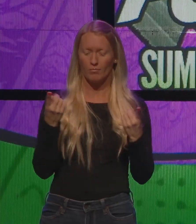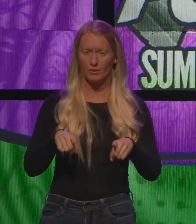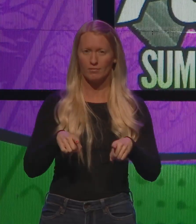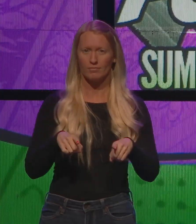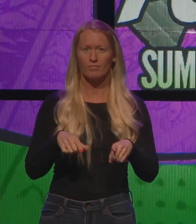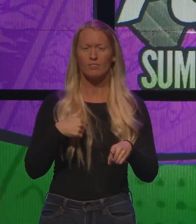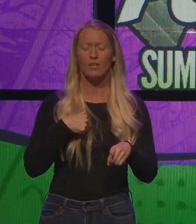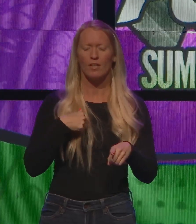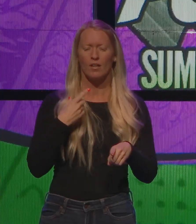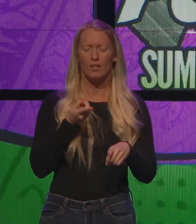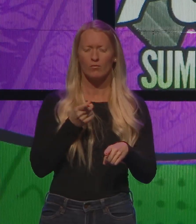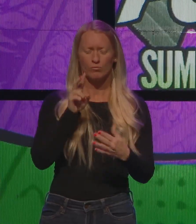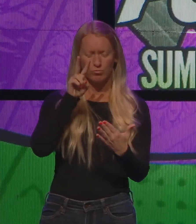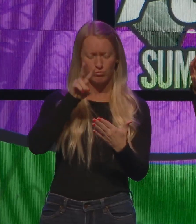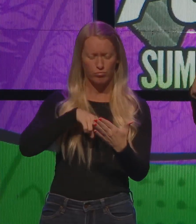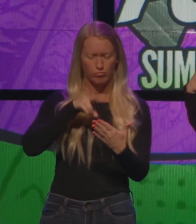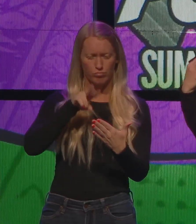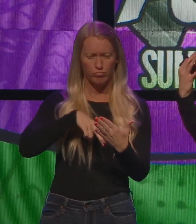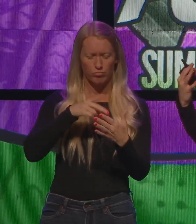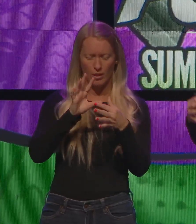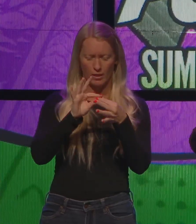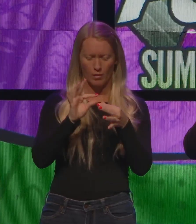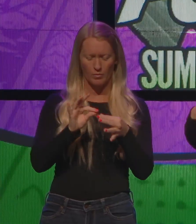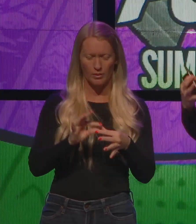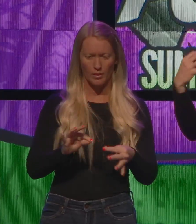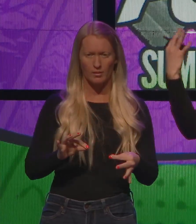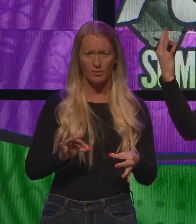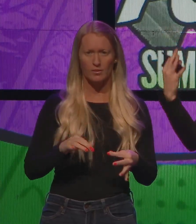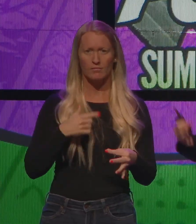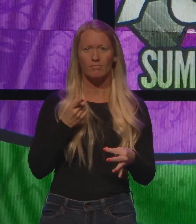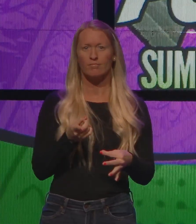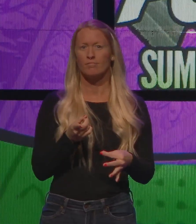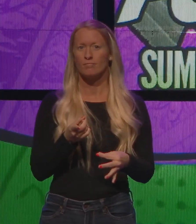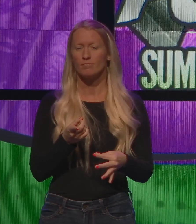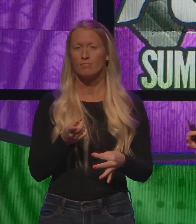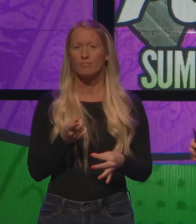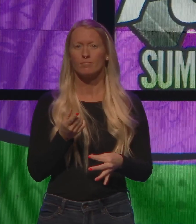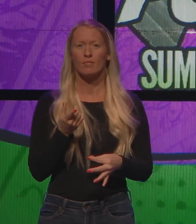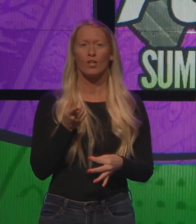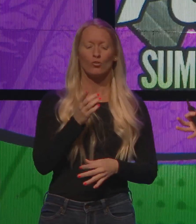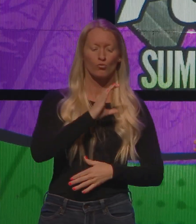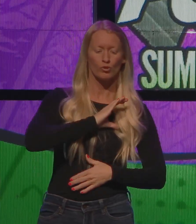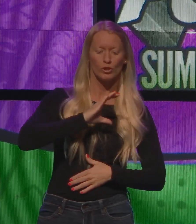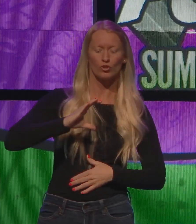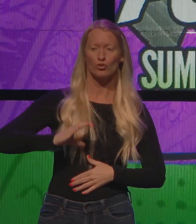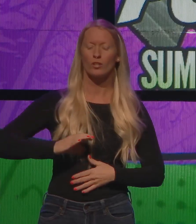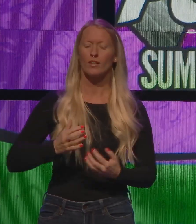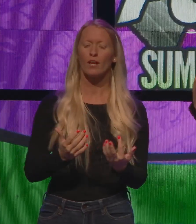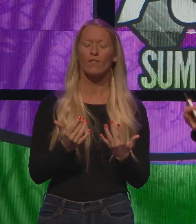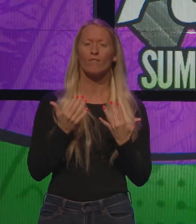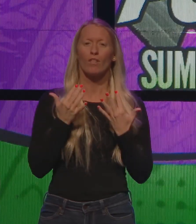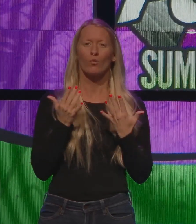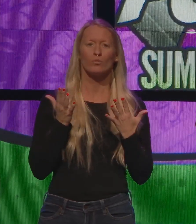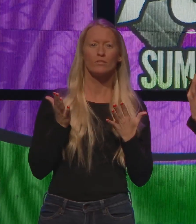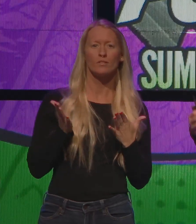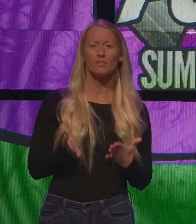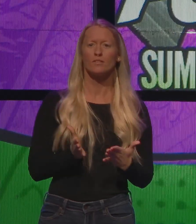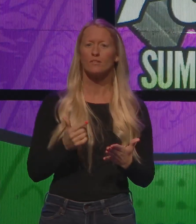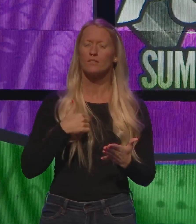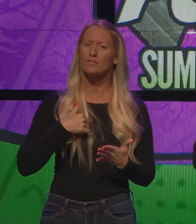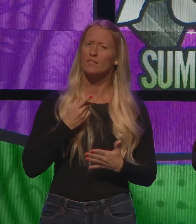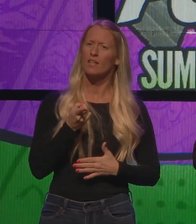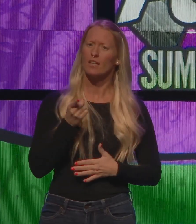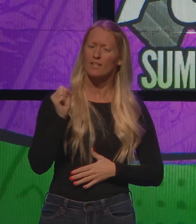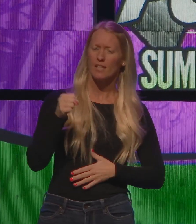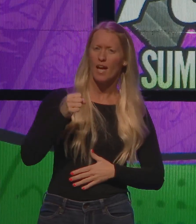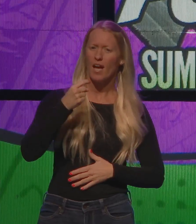by these I don't know, maybe call them Christian influencers or things that are just eating it up. Oh yeah, tell them